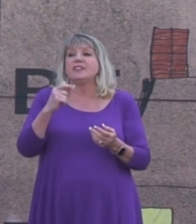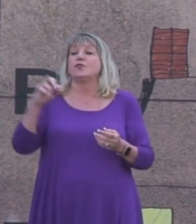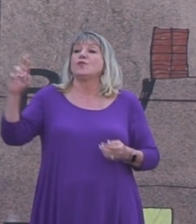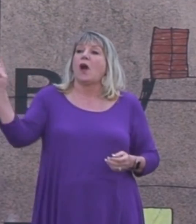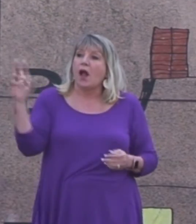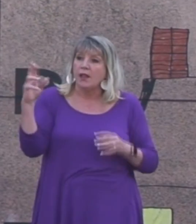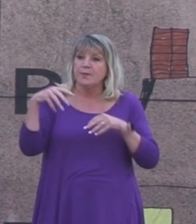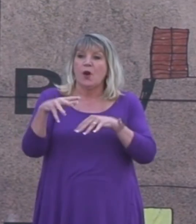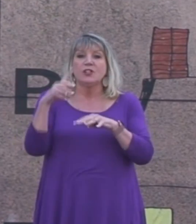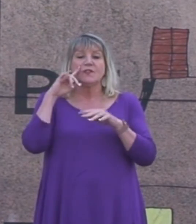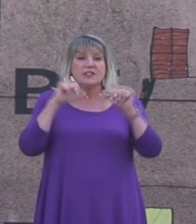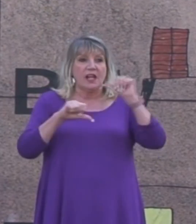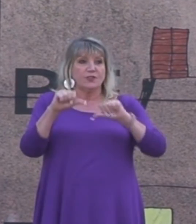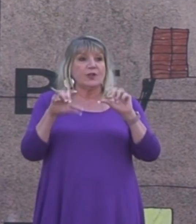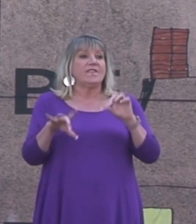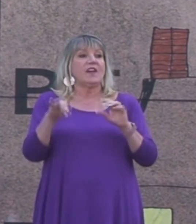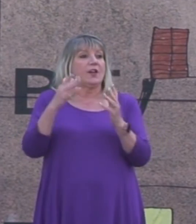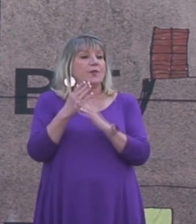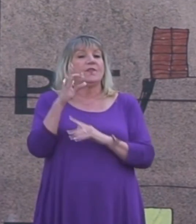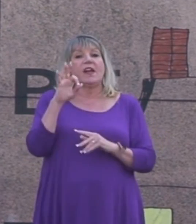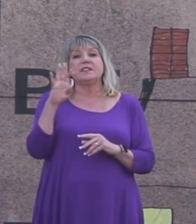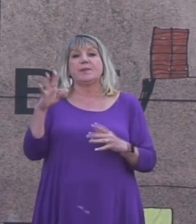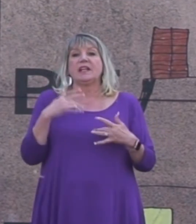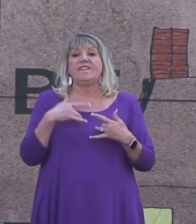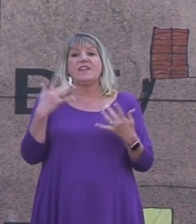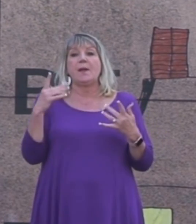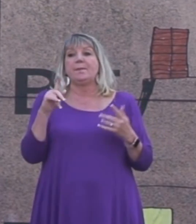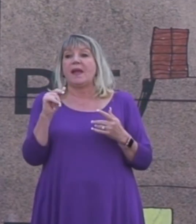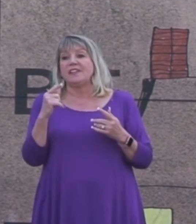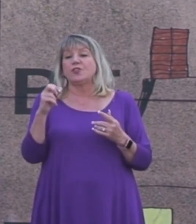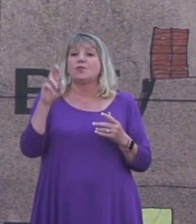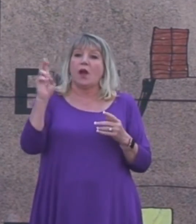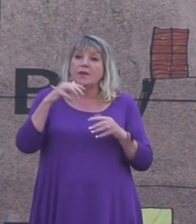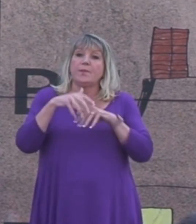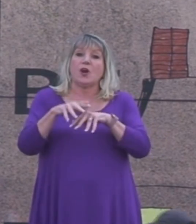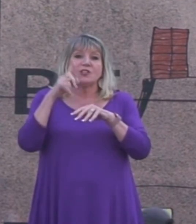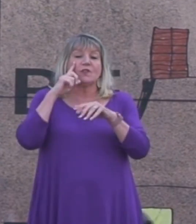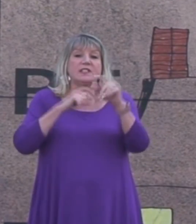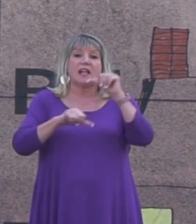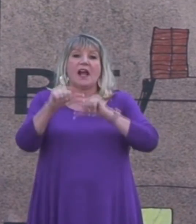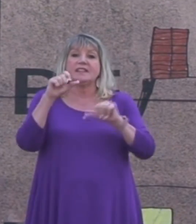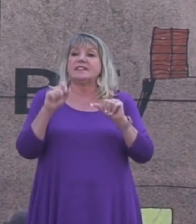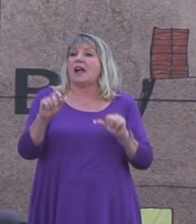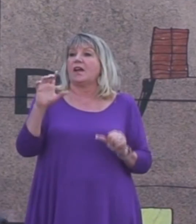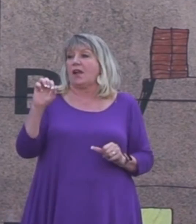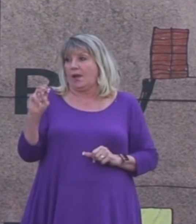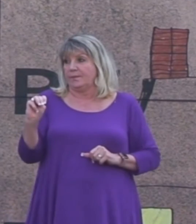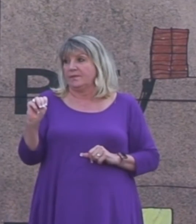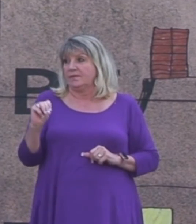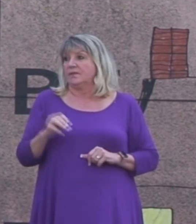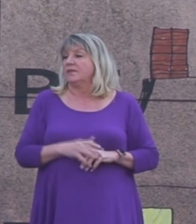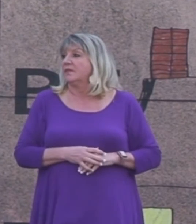find. Or you can find it through our Facebook event page or RaleighMarchForScience.com. So